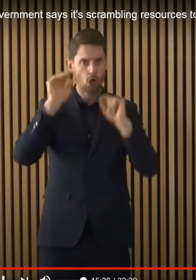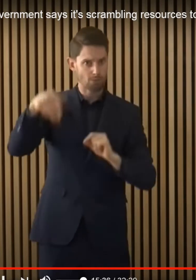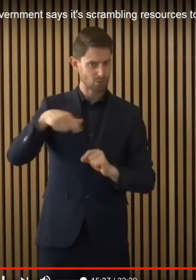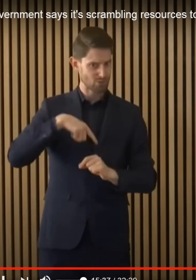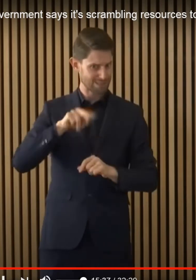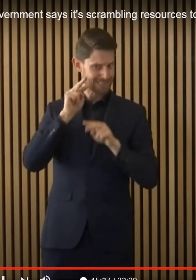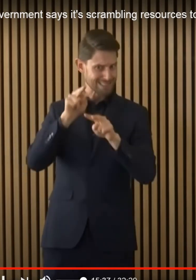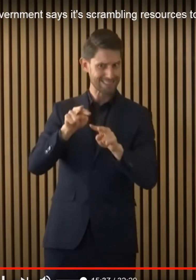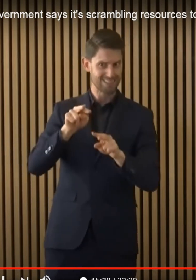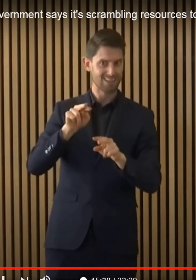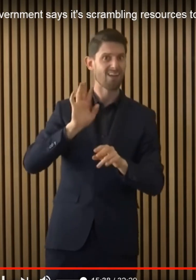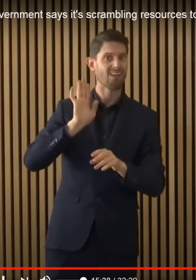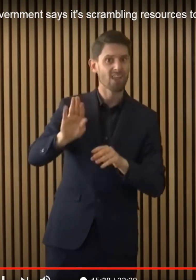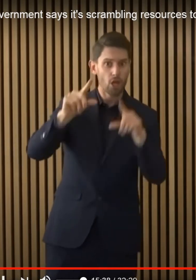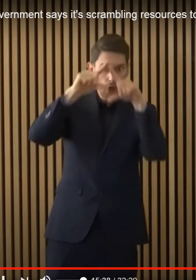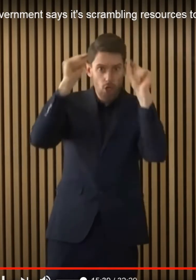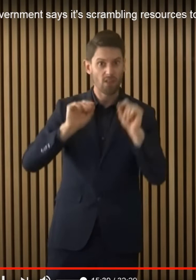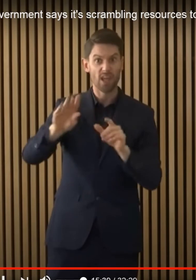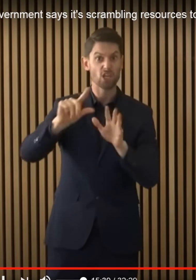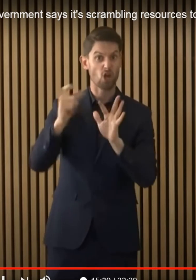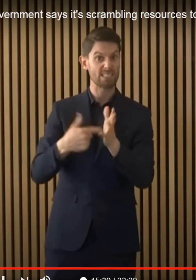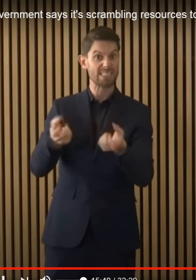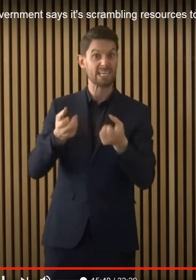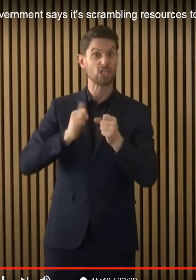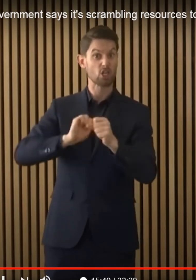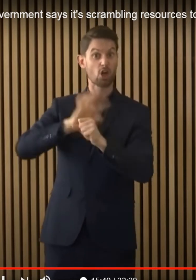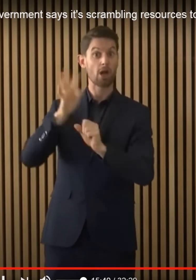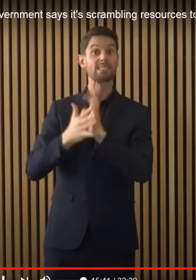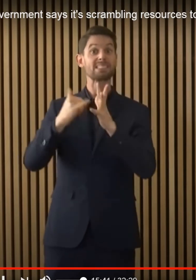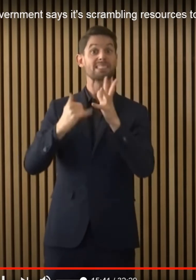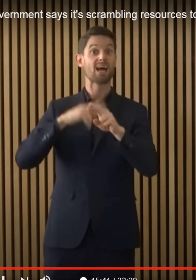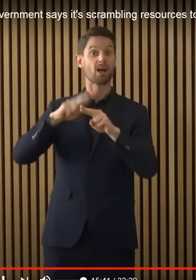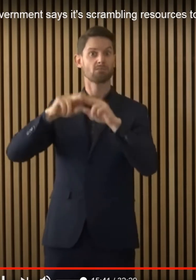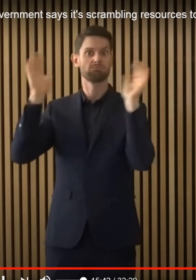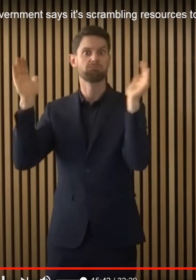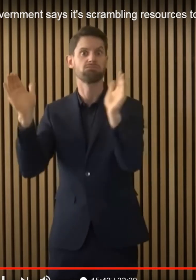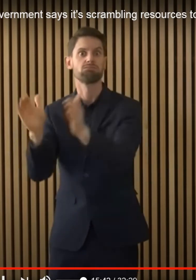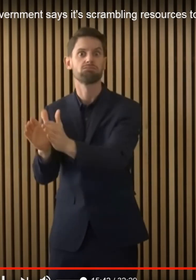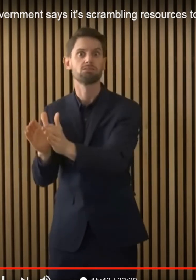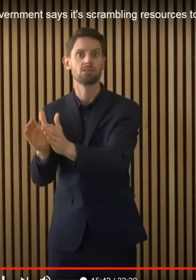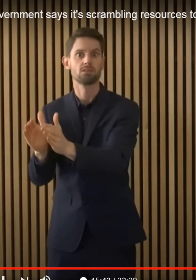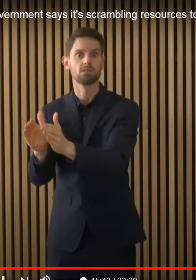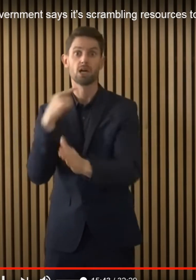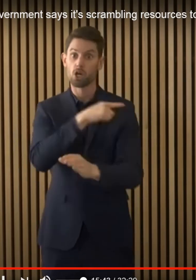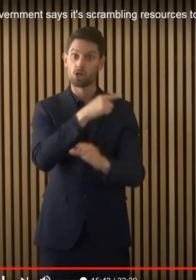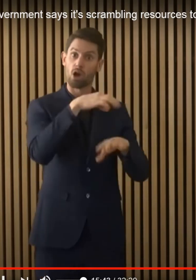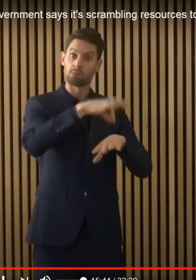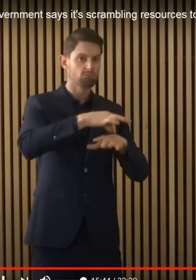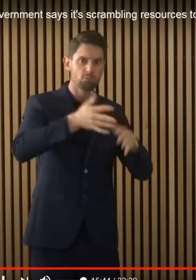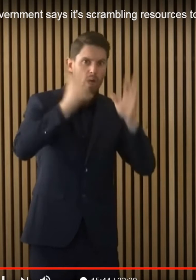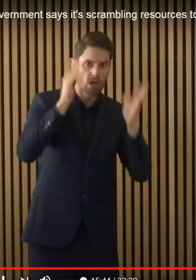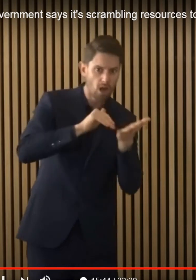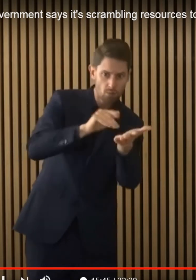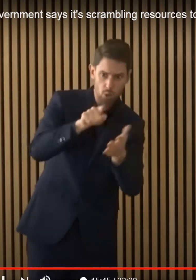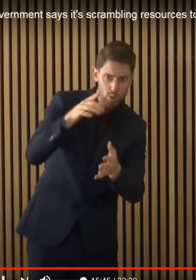maintain the care of those most vulnerable, the residents in their facilities, and assisting with any transfers to acute